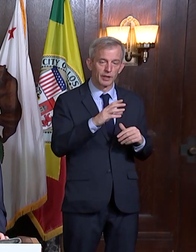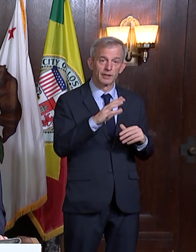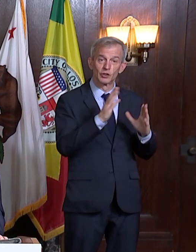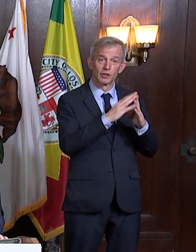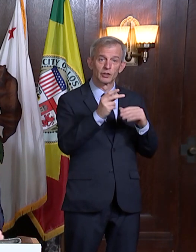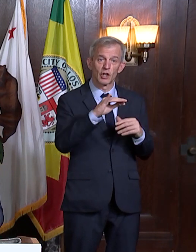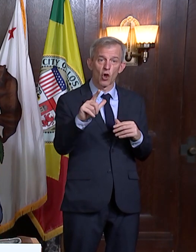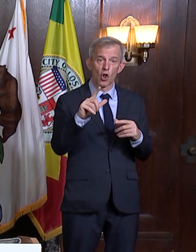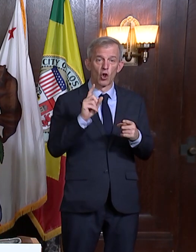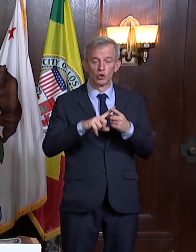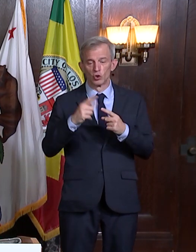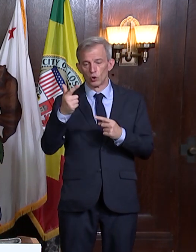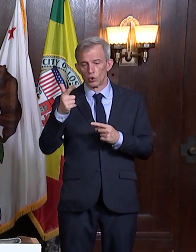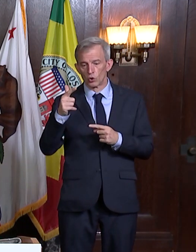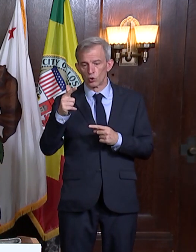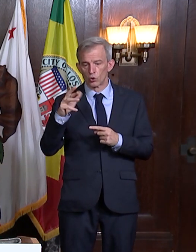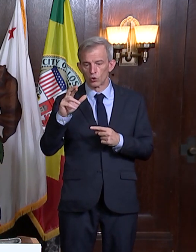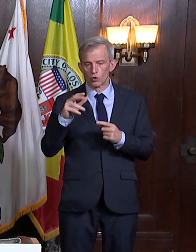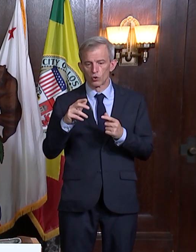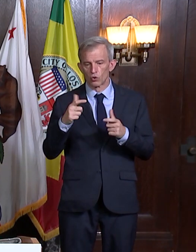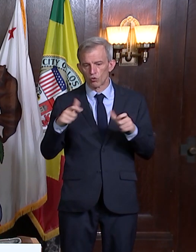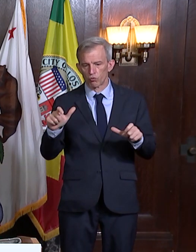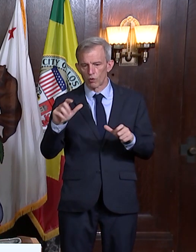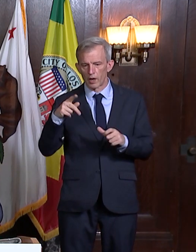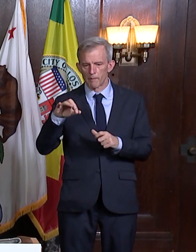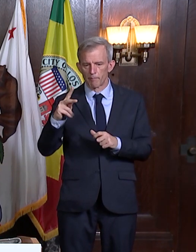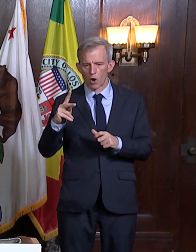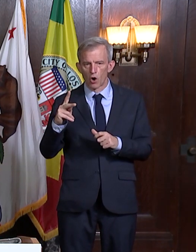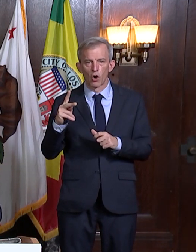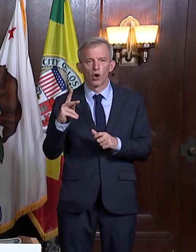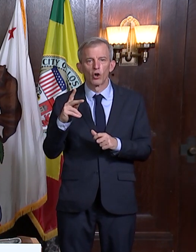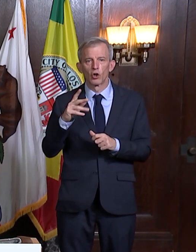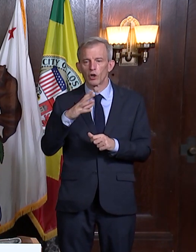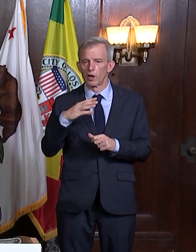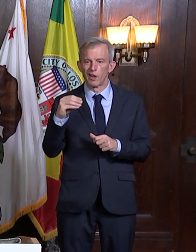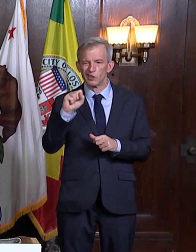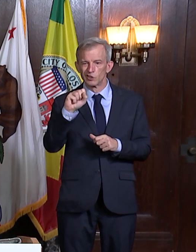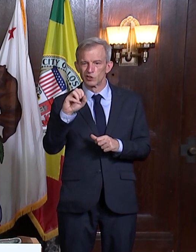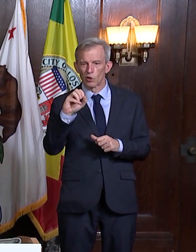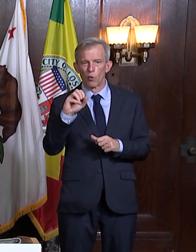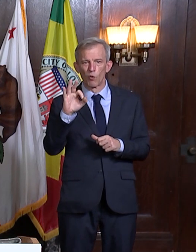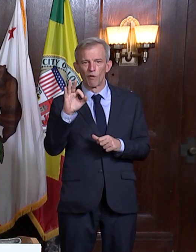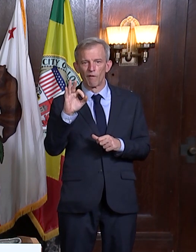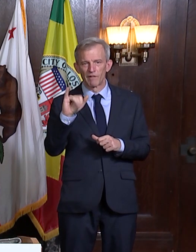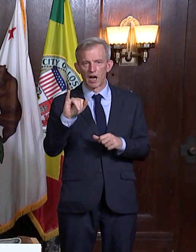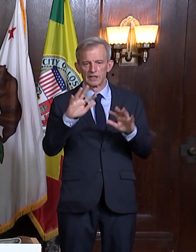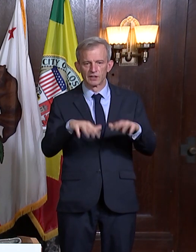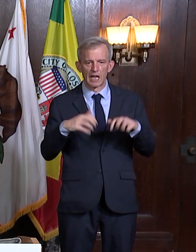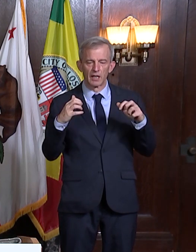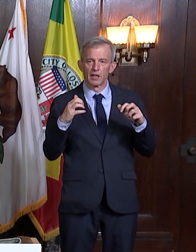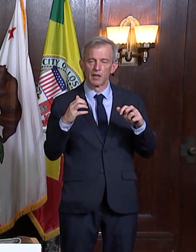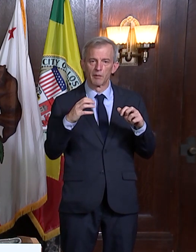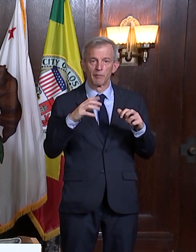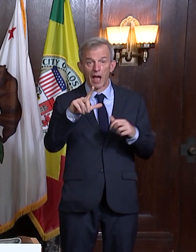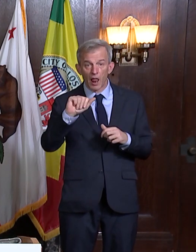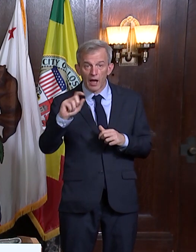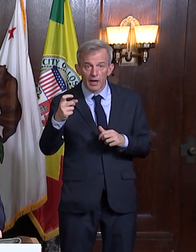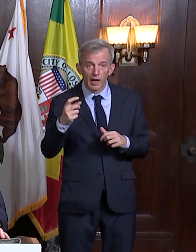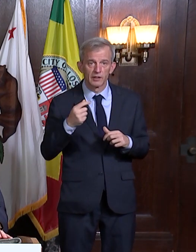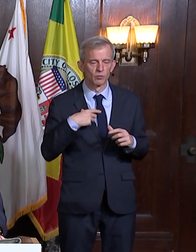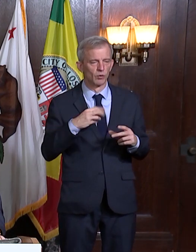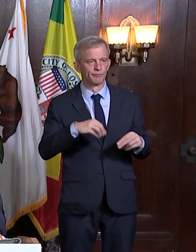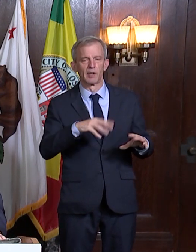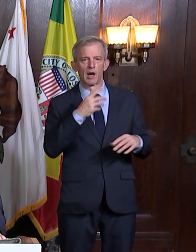the Grand Park Fountain, SoFi Stadium, our airport, and so much more. And then you can carry that mobilization over to